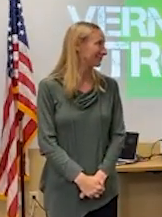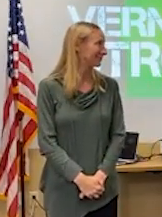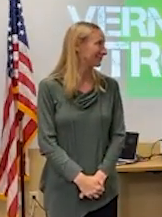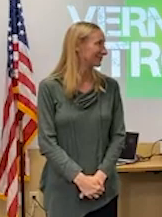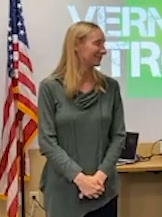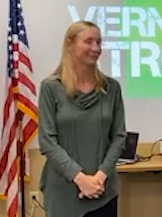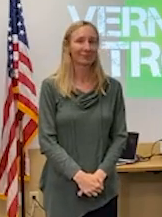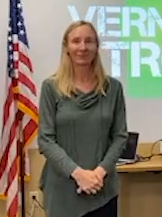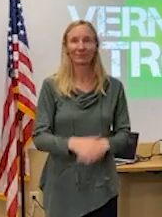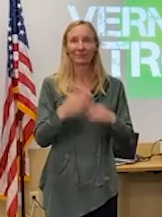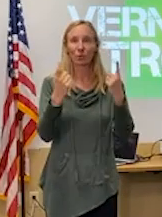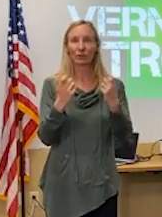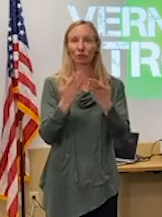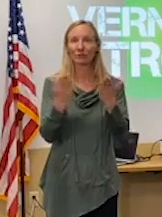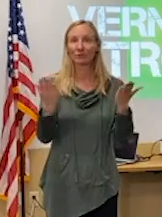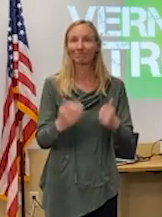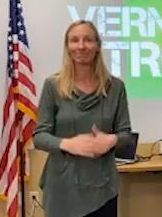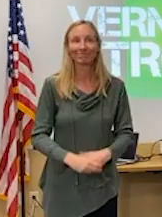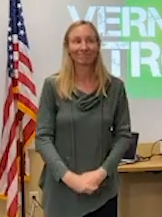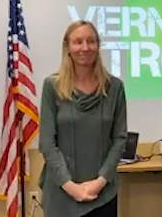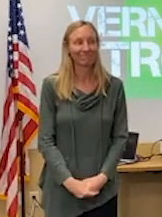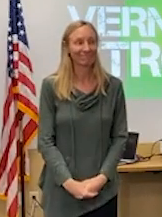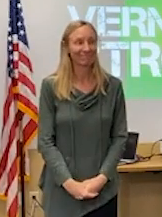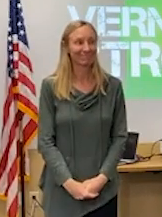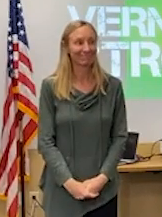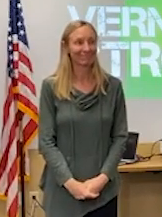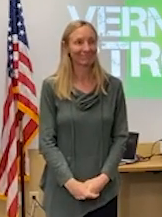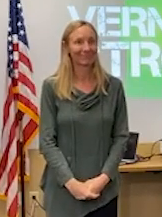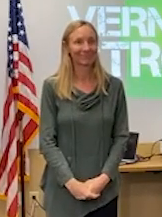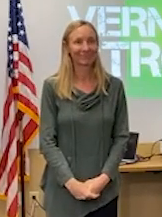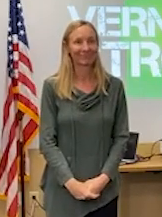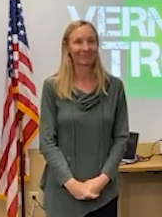All right, we'll open up to questions.